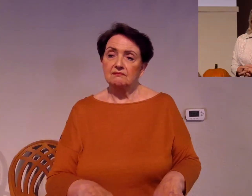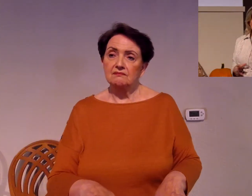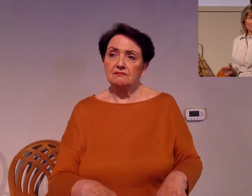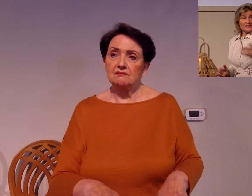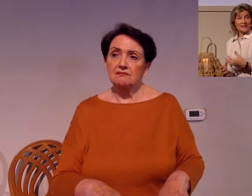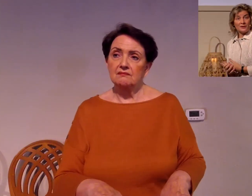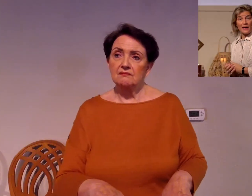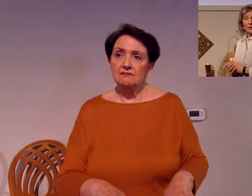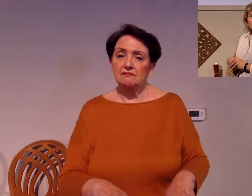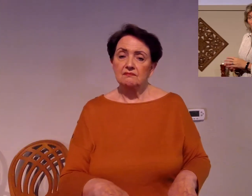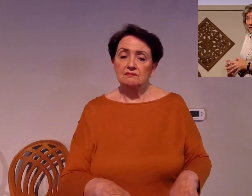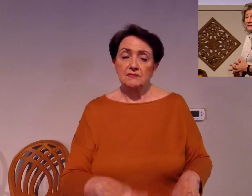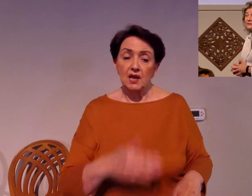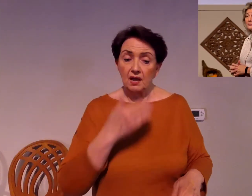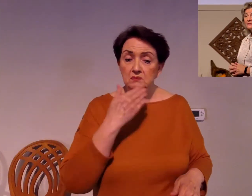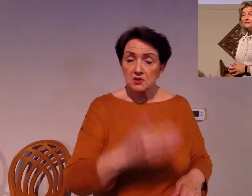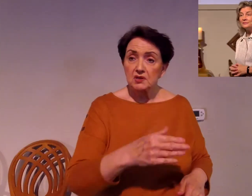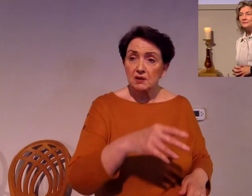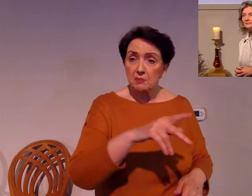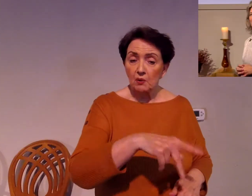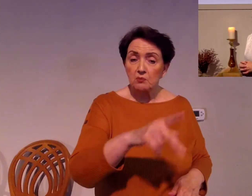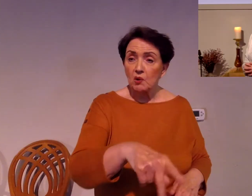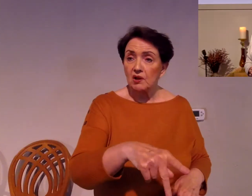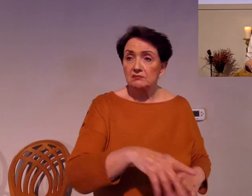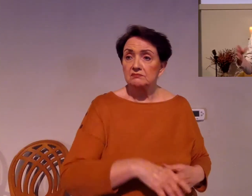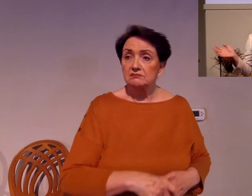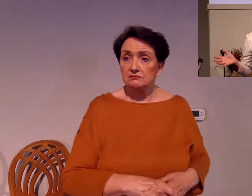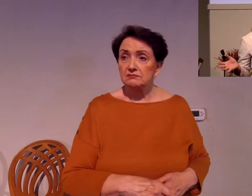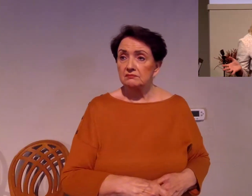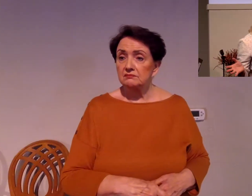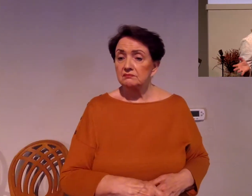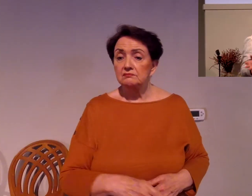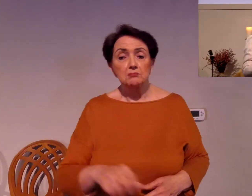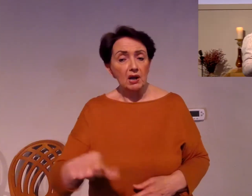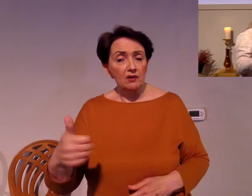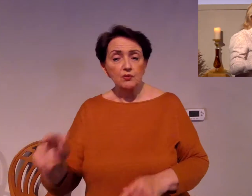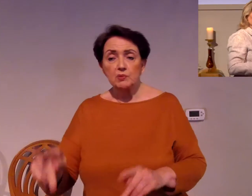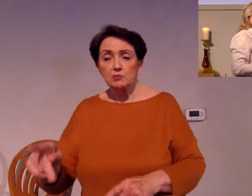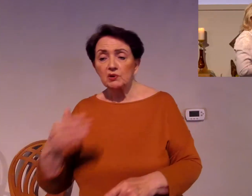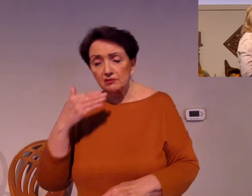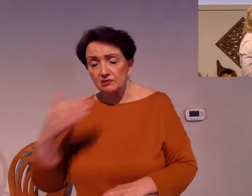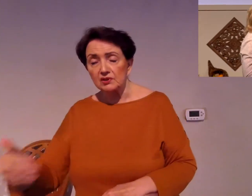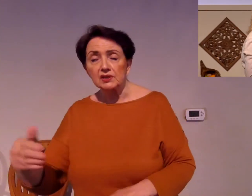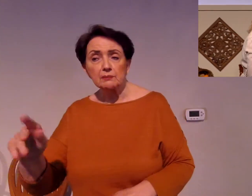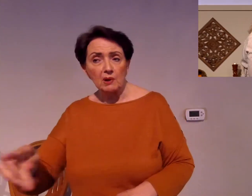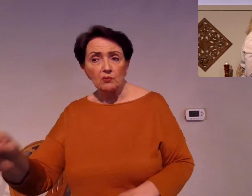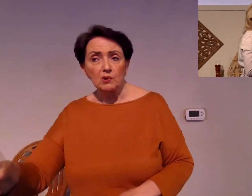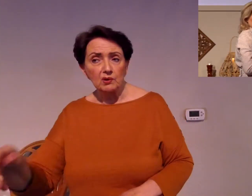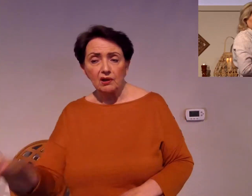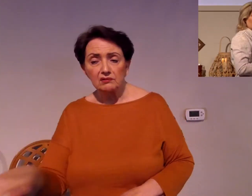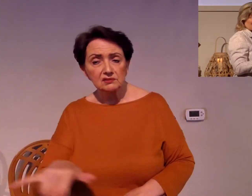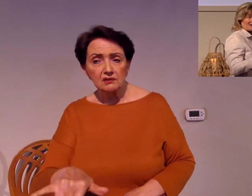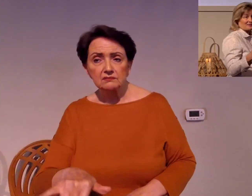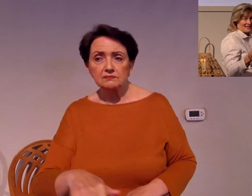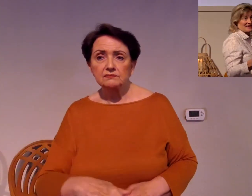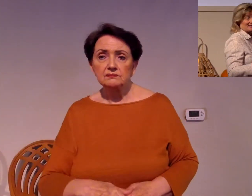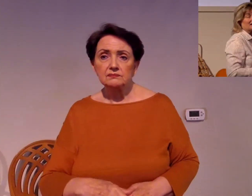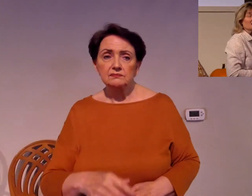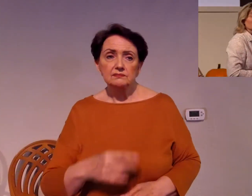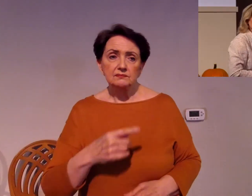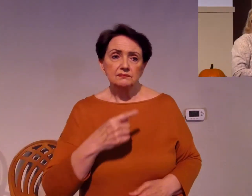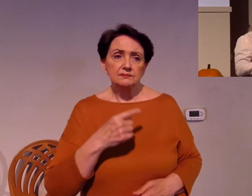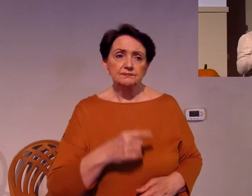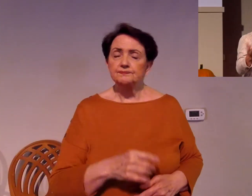So I'm competent at PowerPoint, but there are a lot of other people that are competent at PowerPoint. I'm telling on myself